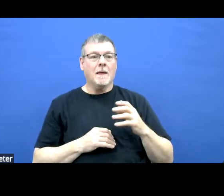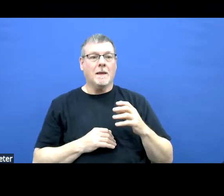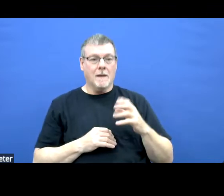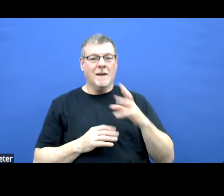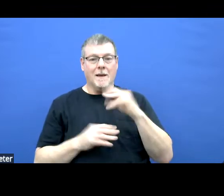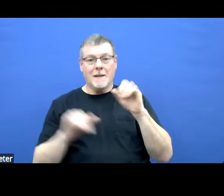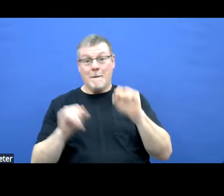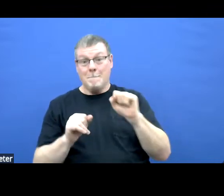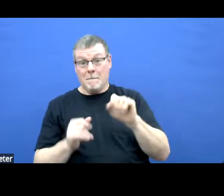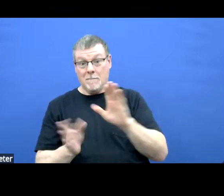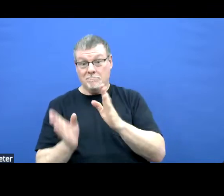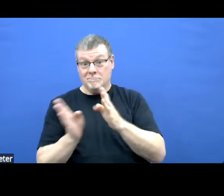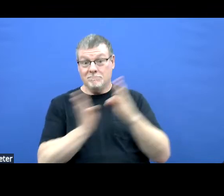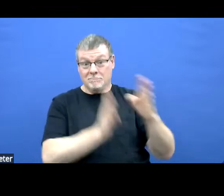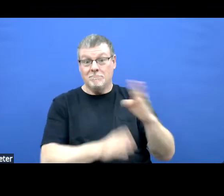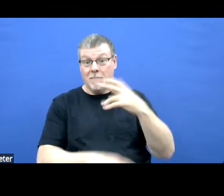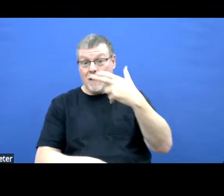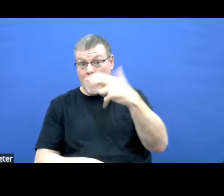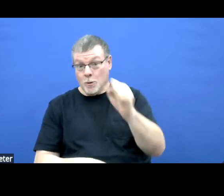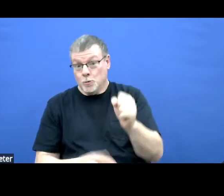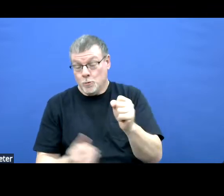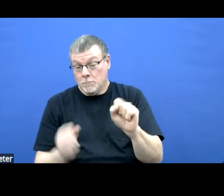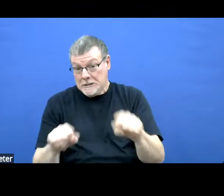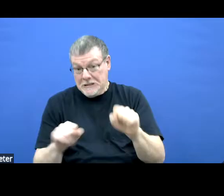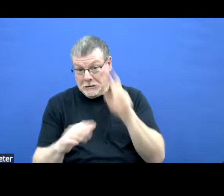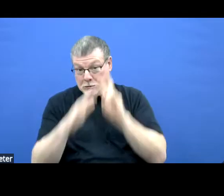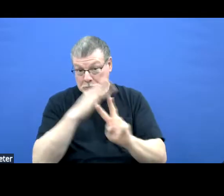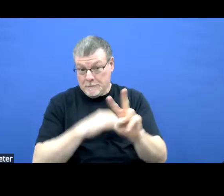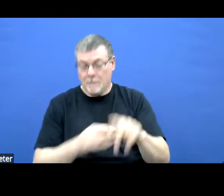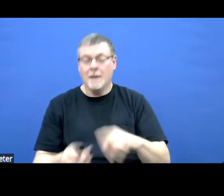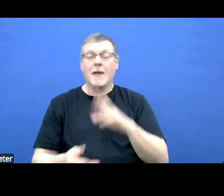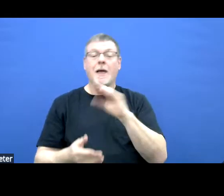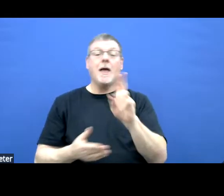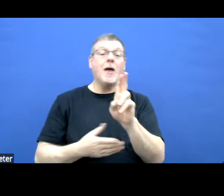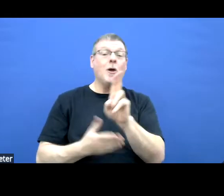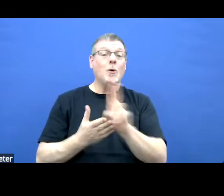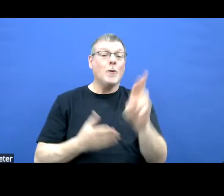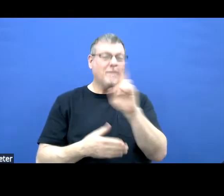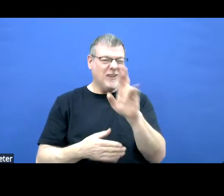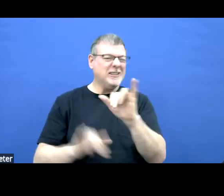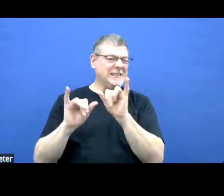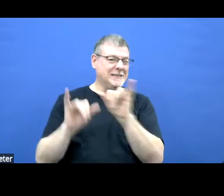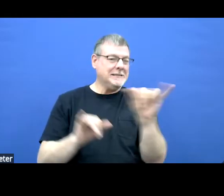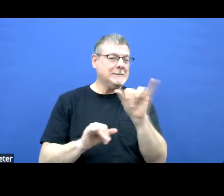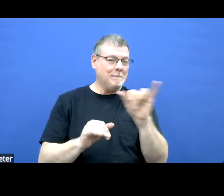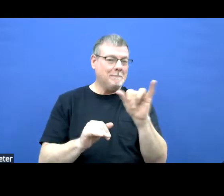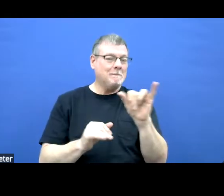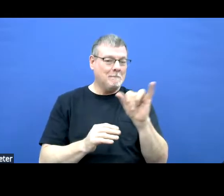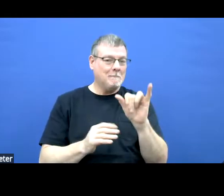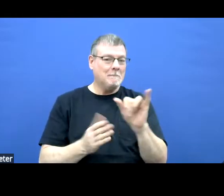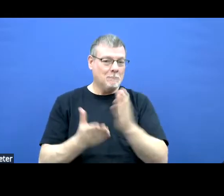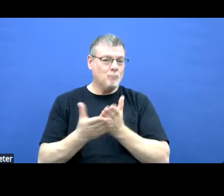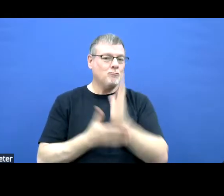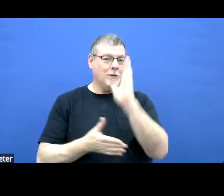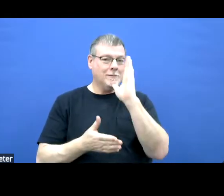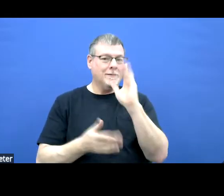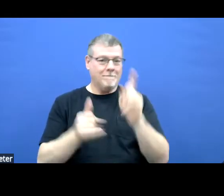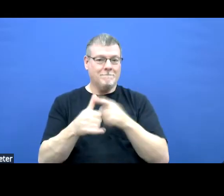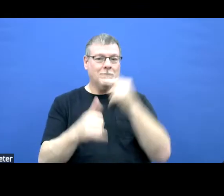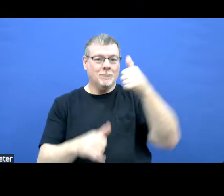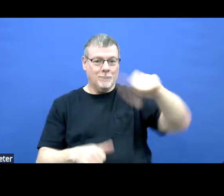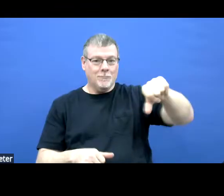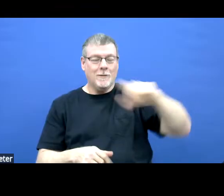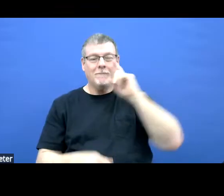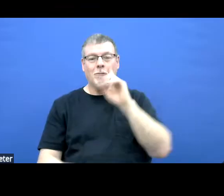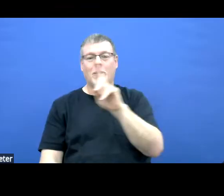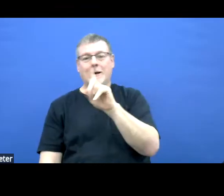potentially where the high school is going. And the U of R has similar right for Dave and